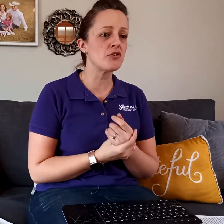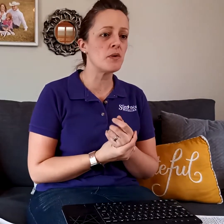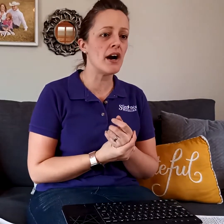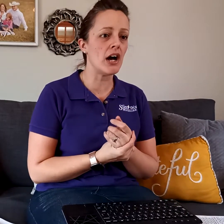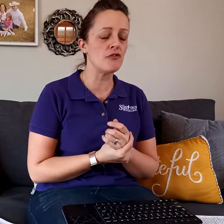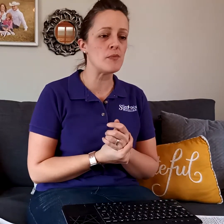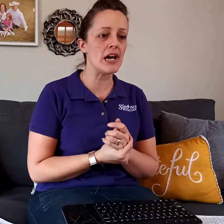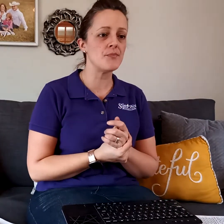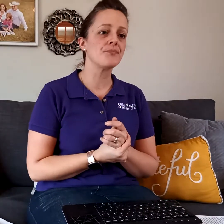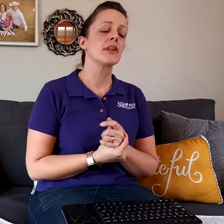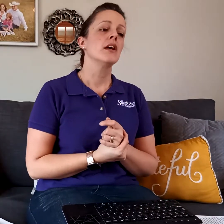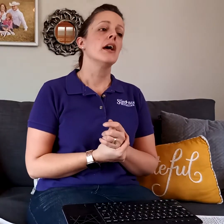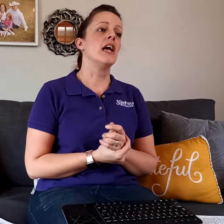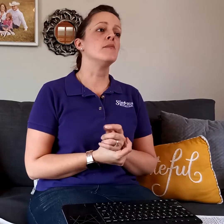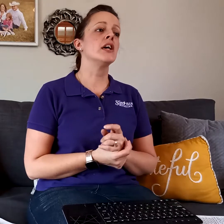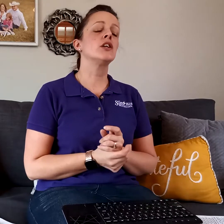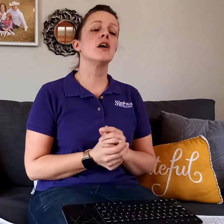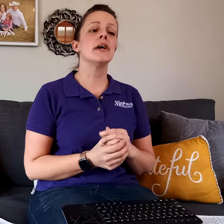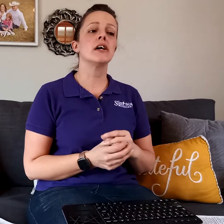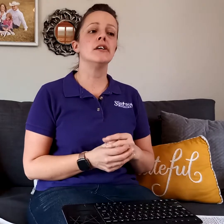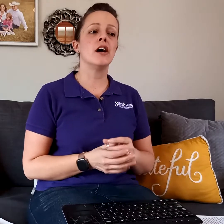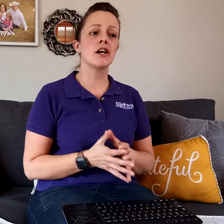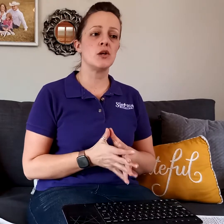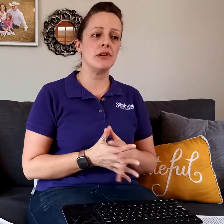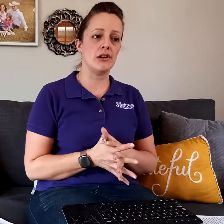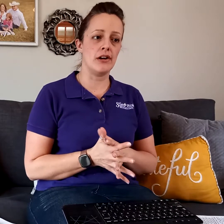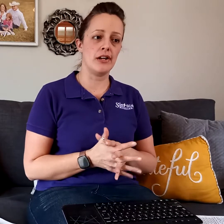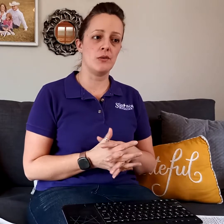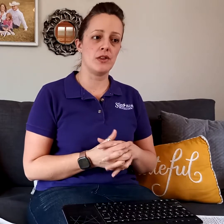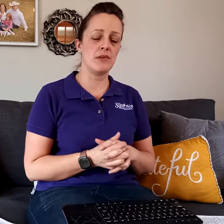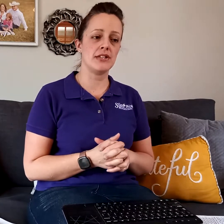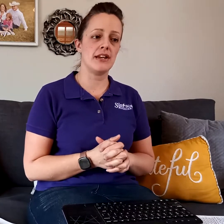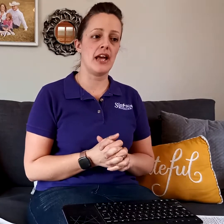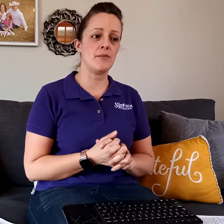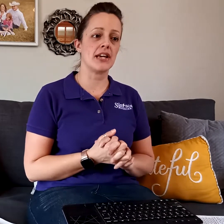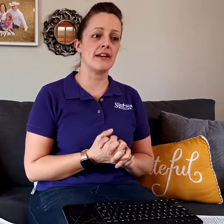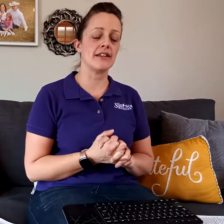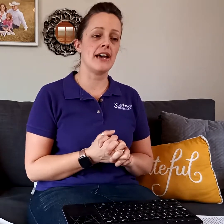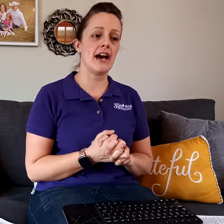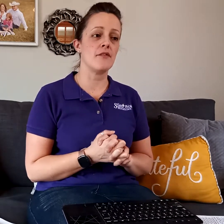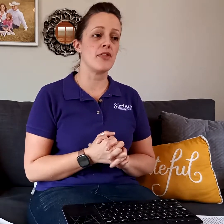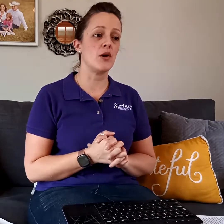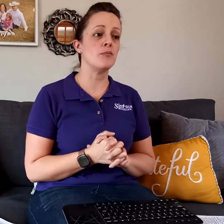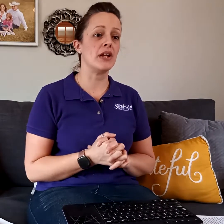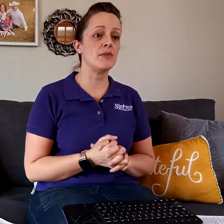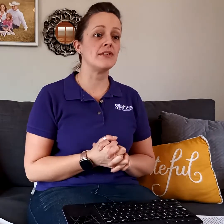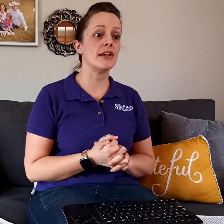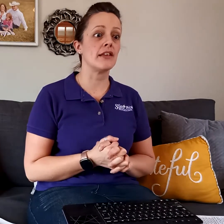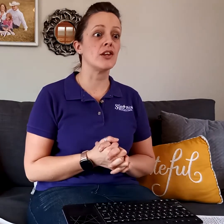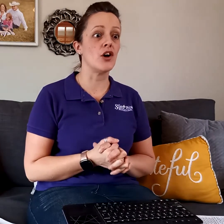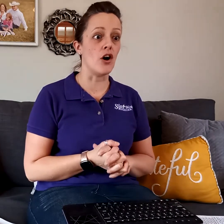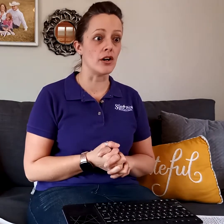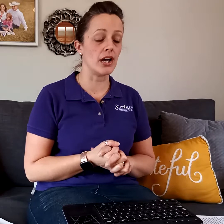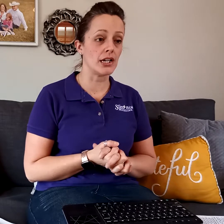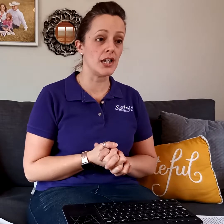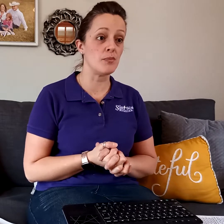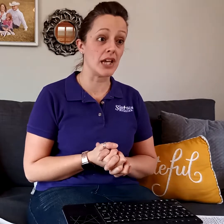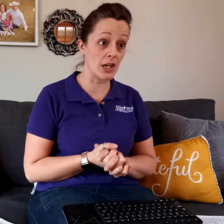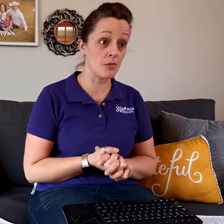our alphabet. Amy and Chloe are not going to be on here with me today because I have them babysitting the dog and keeping him